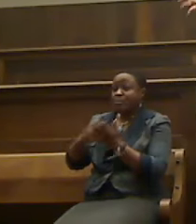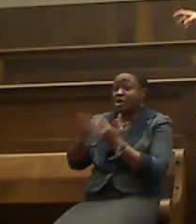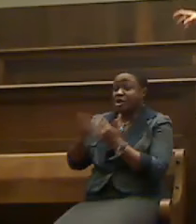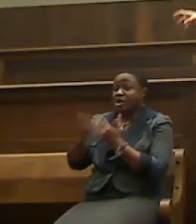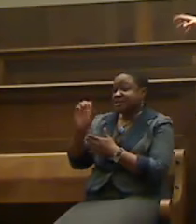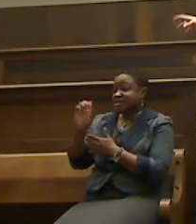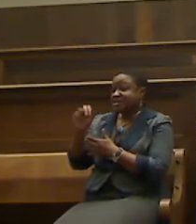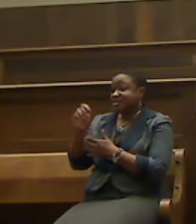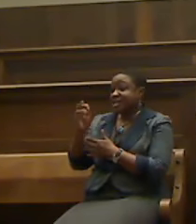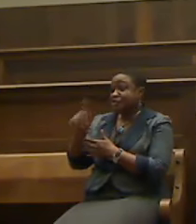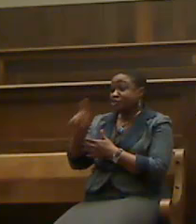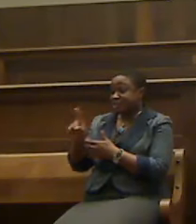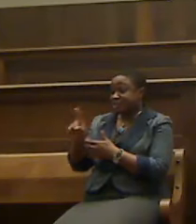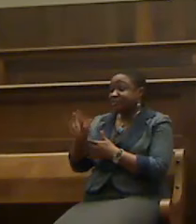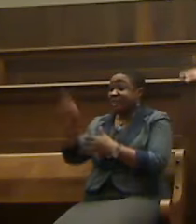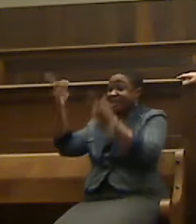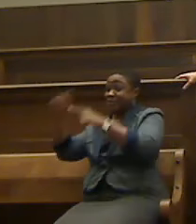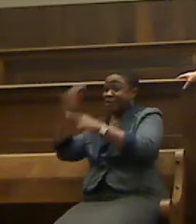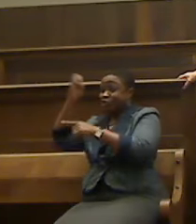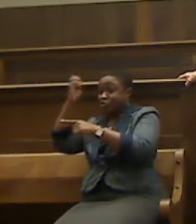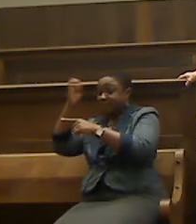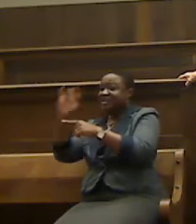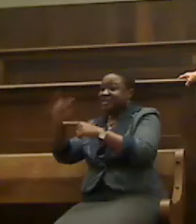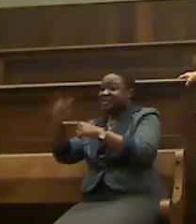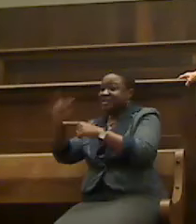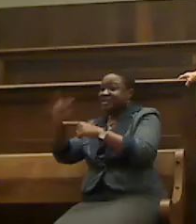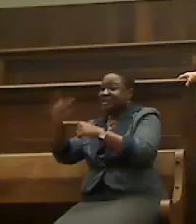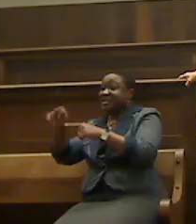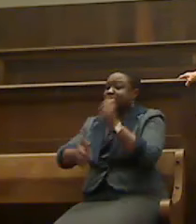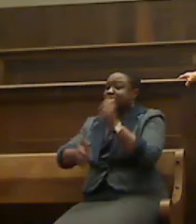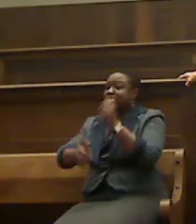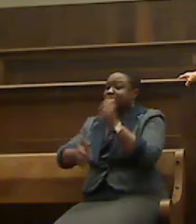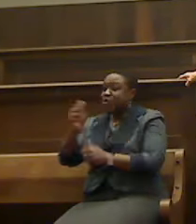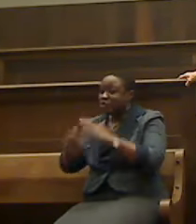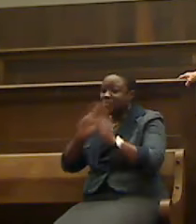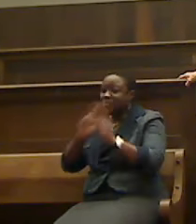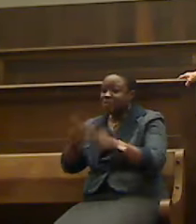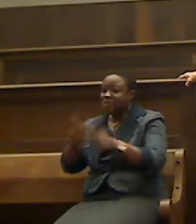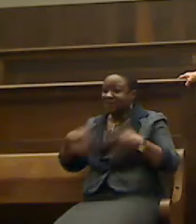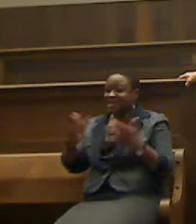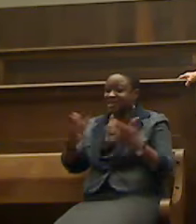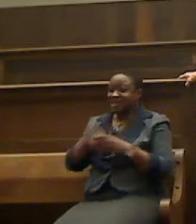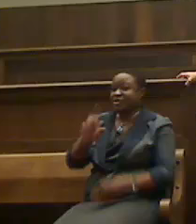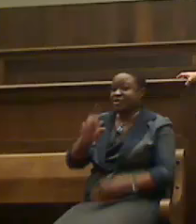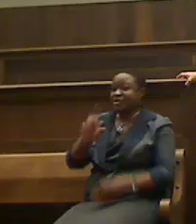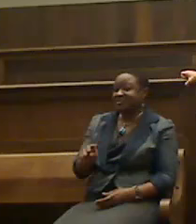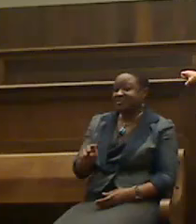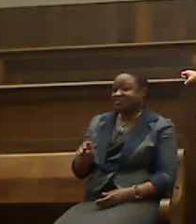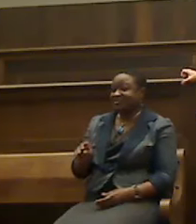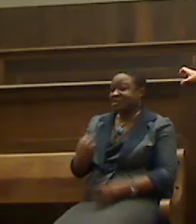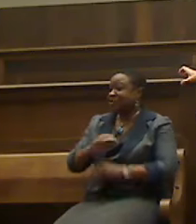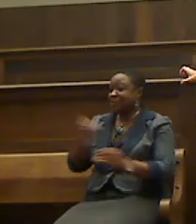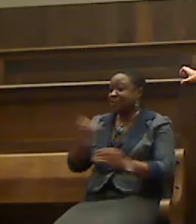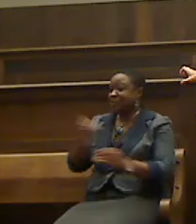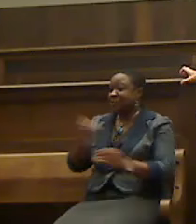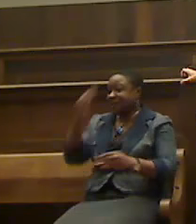in Europe that caused all that media as one of the 10 most underreported events of the year in the United States. We